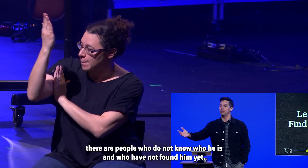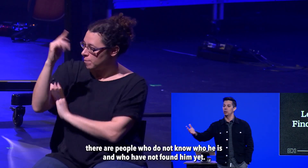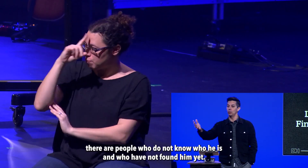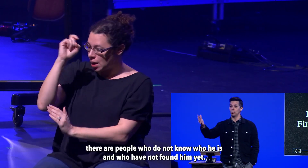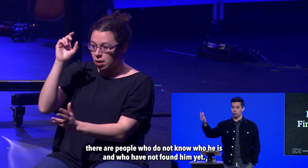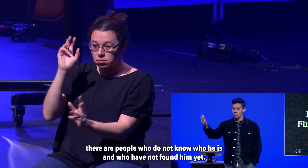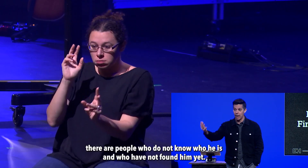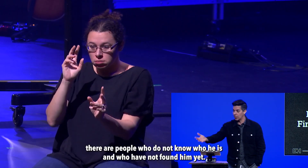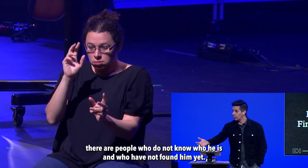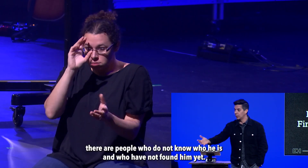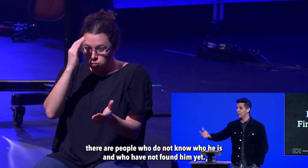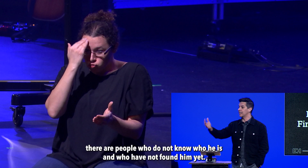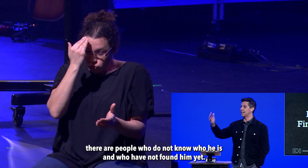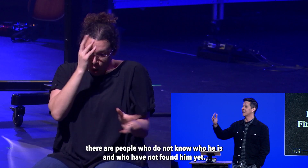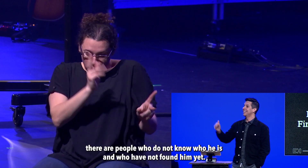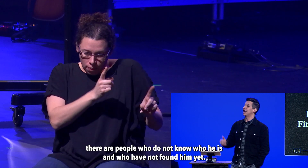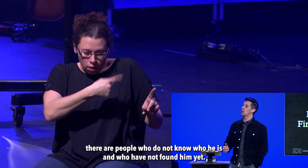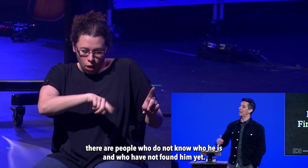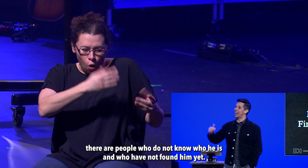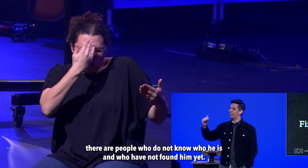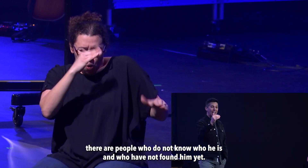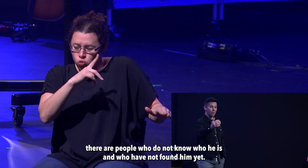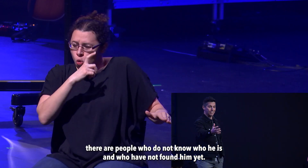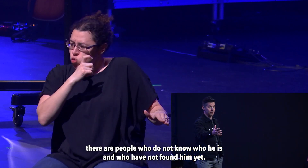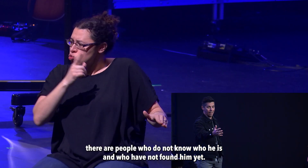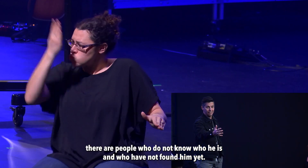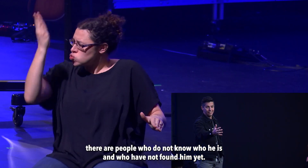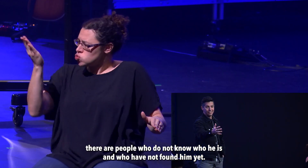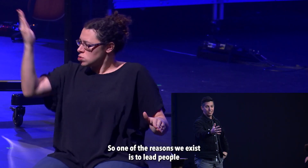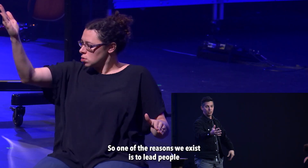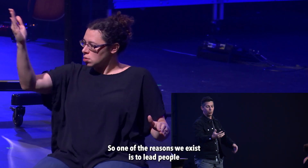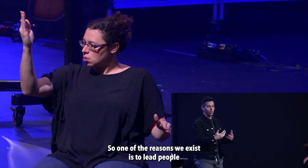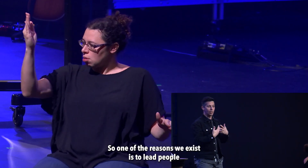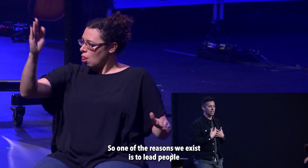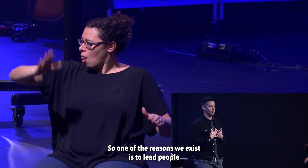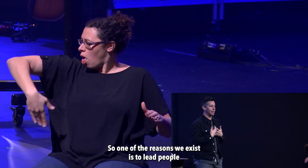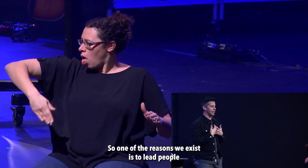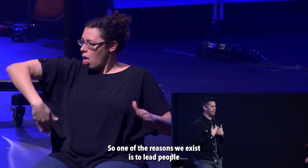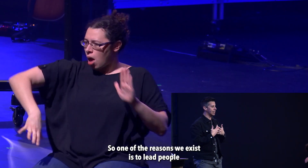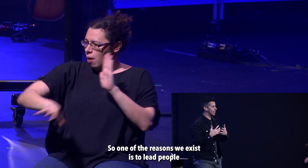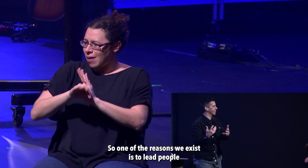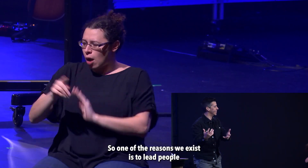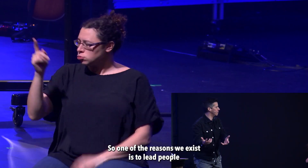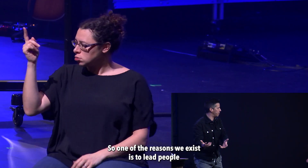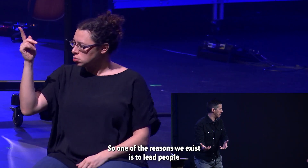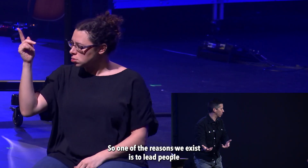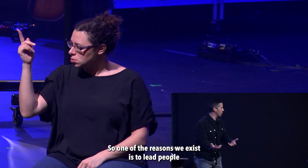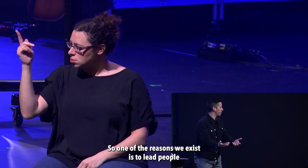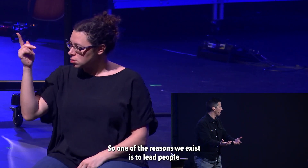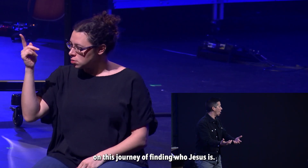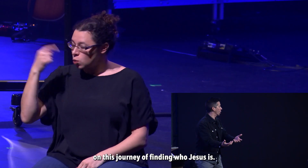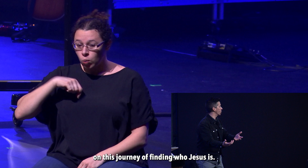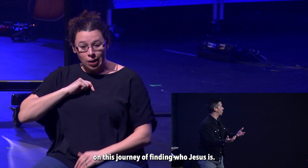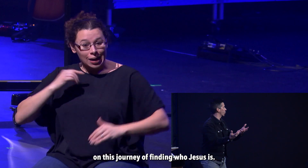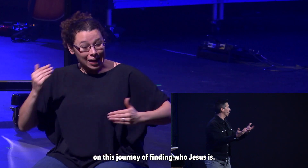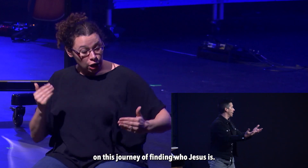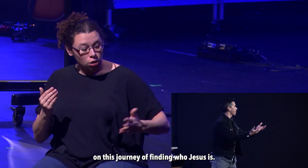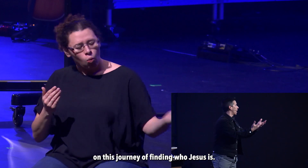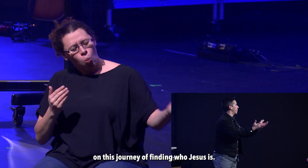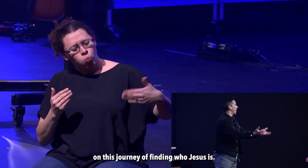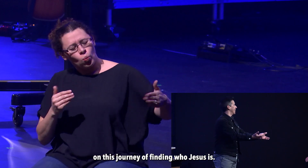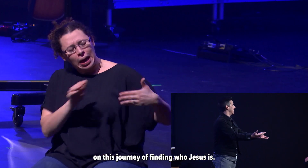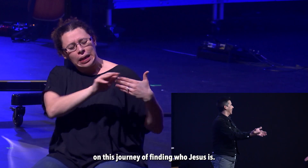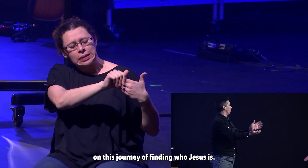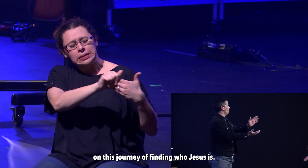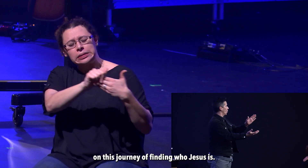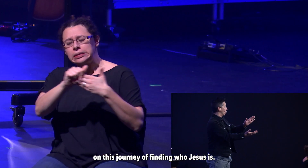there are people who do not know who he is and who have not found him yet. So one of the reasons we exist is to lead people on this journey